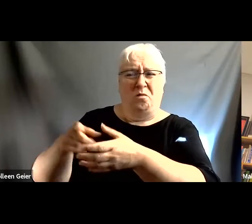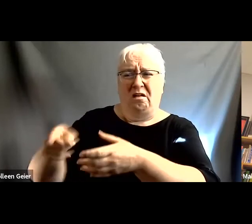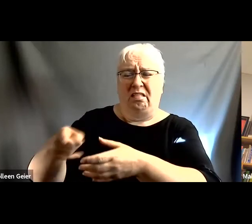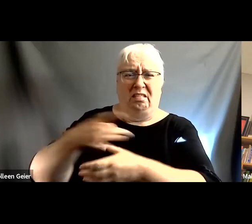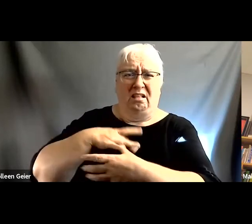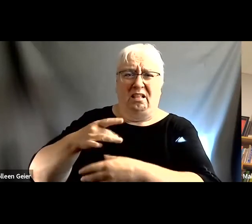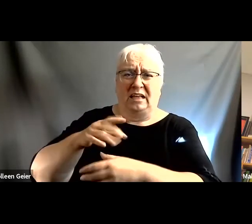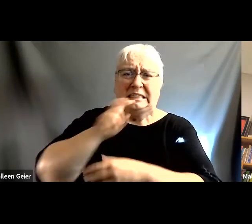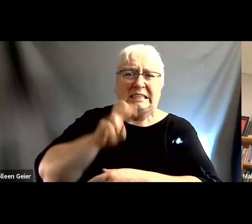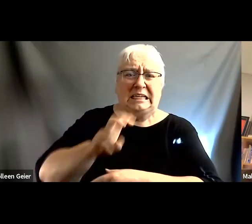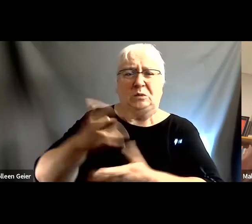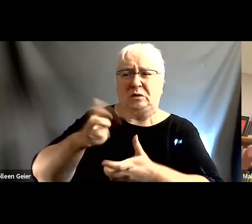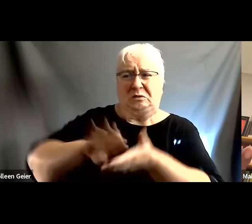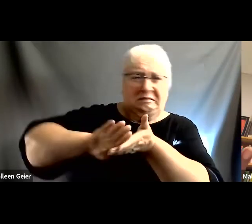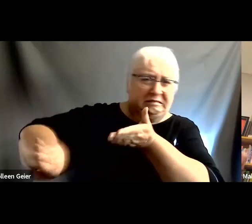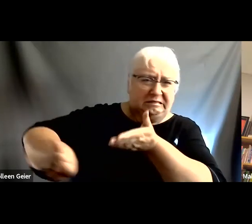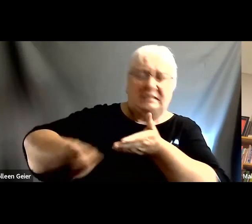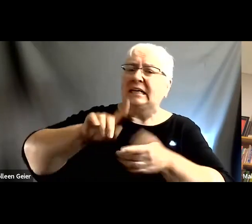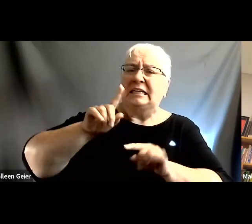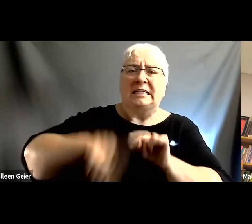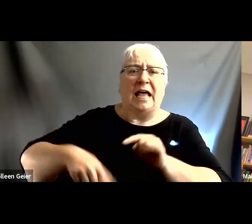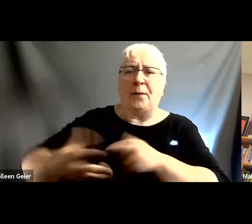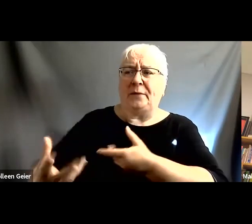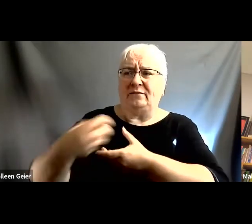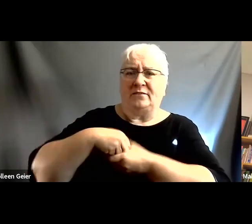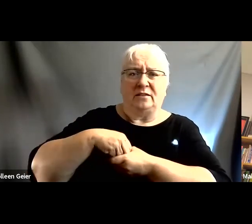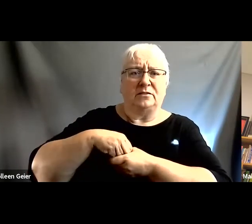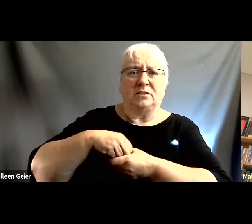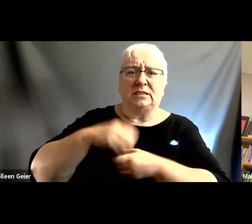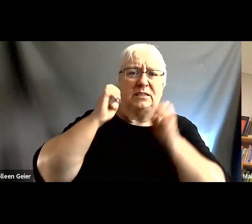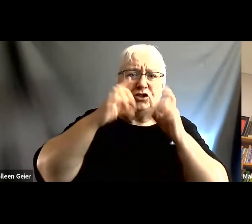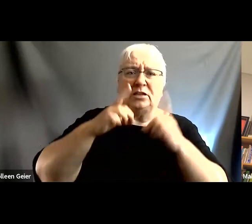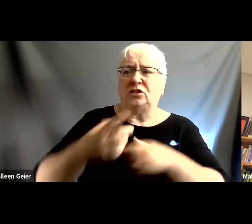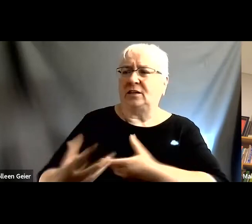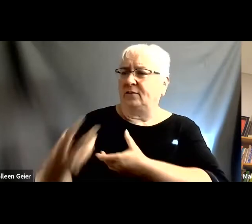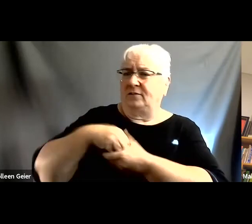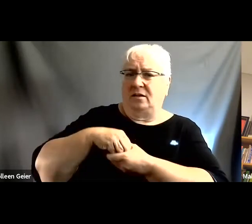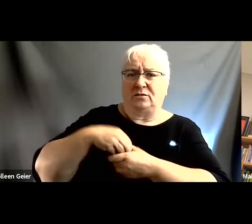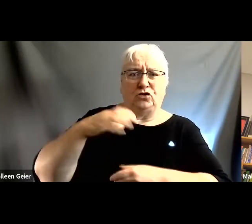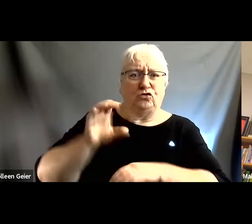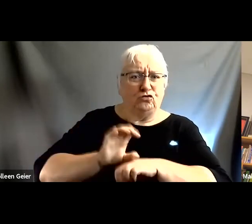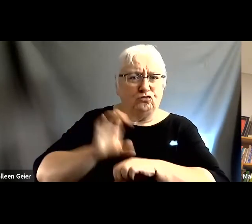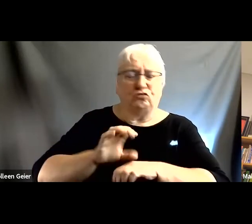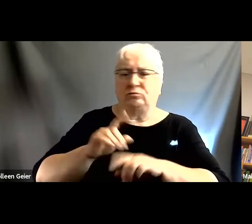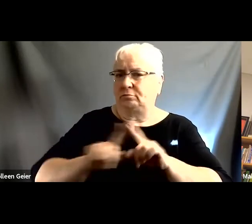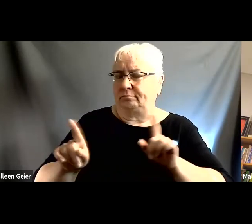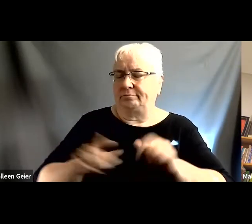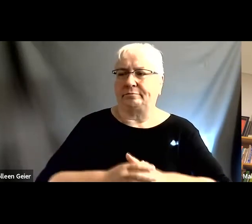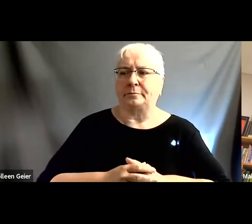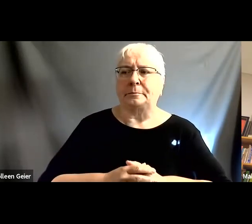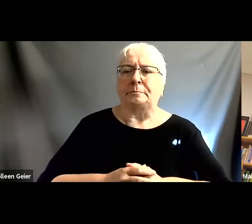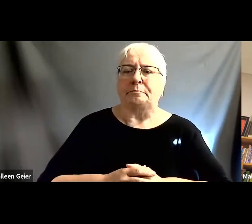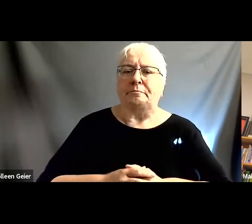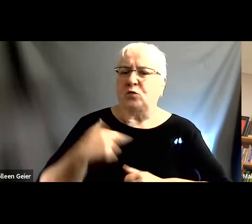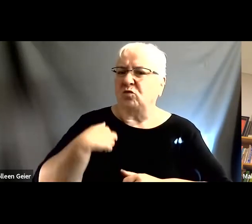people out of the villages, and so their children never got an education. In fact, at one time when I had gone